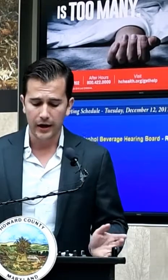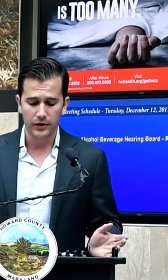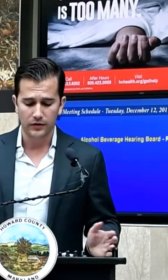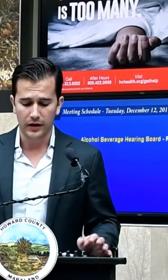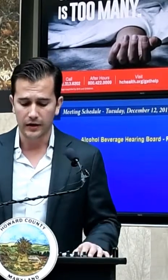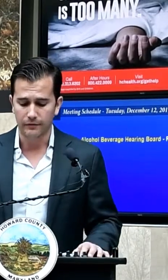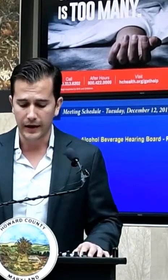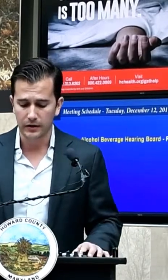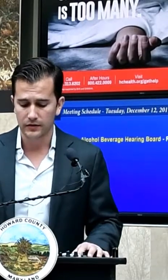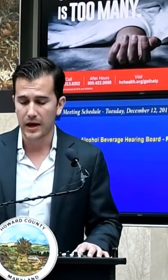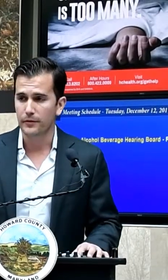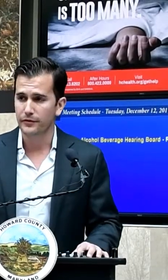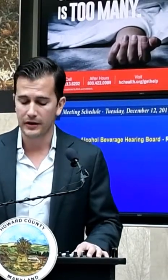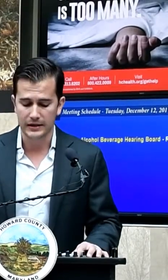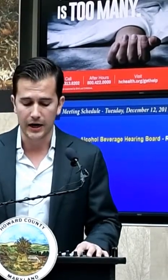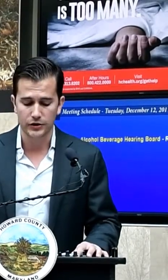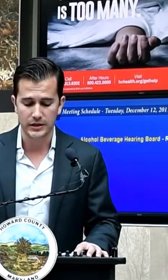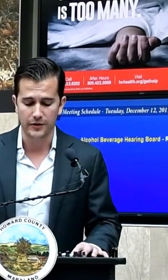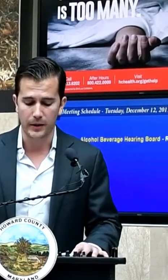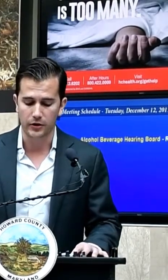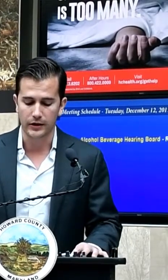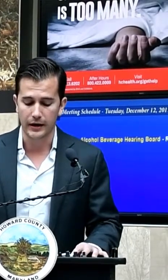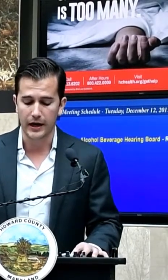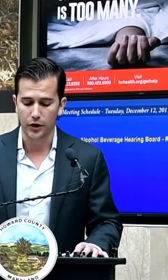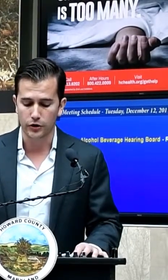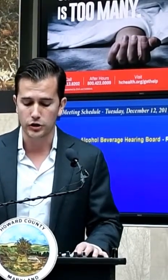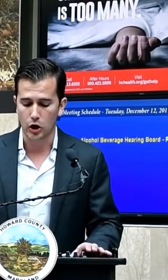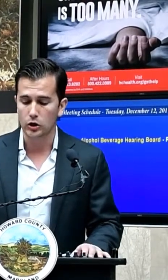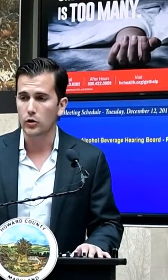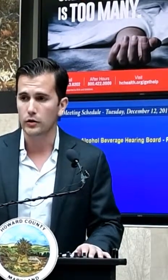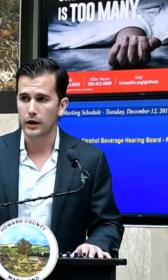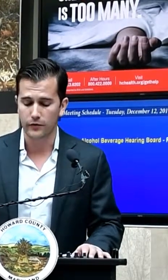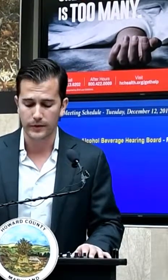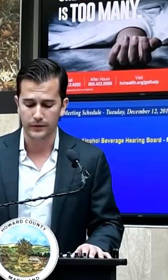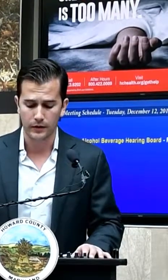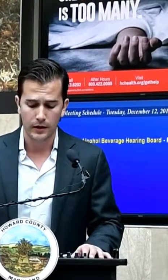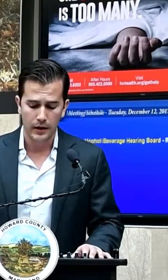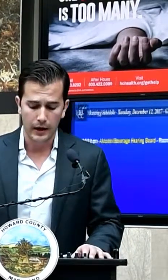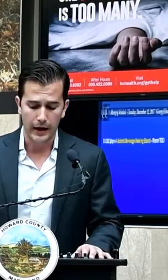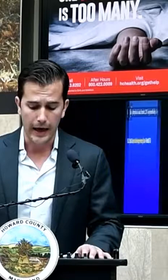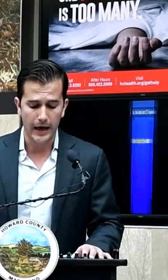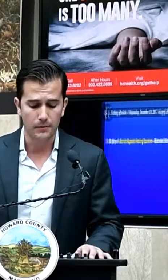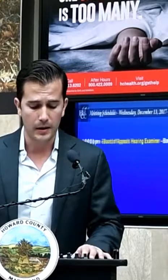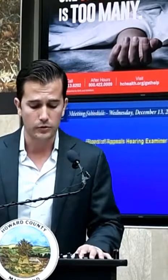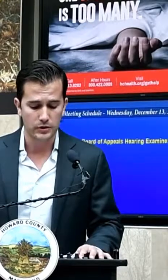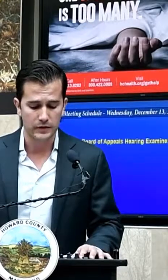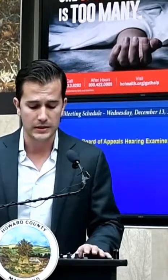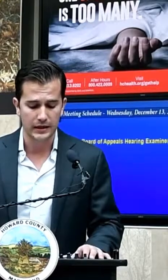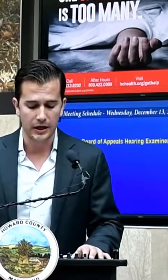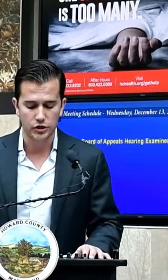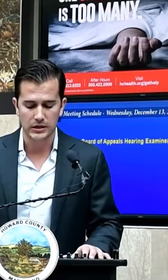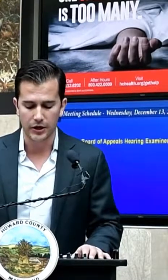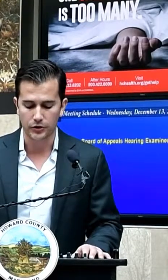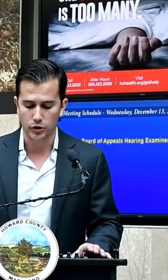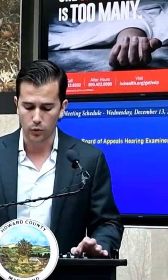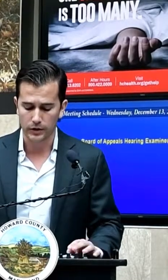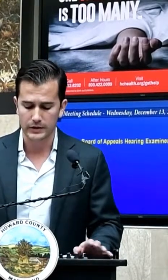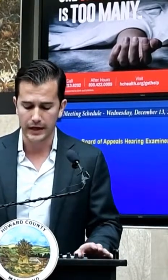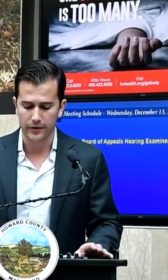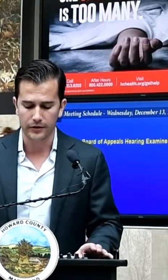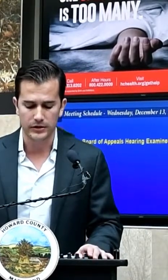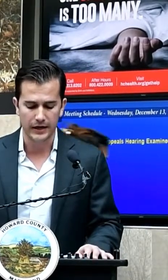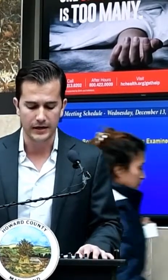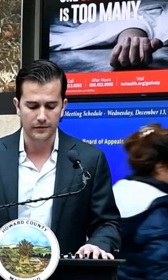Howard County is setting a vital example for the entire state of Maryland, and I urge all local government and members of the state legislature to